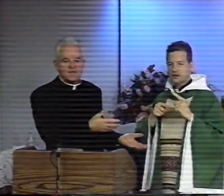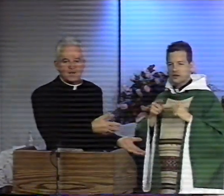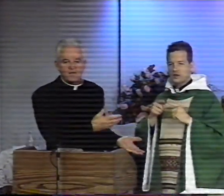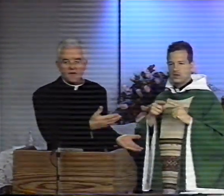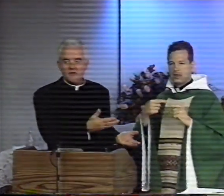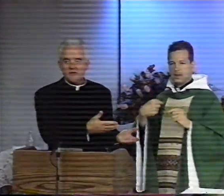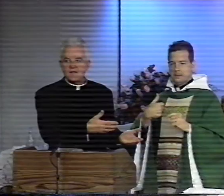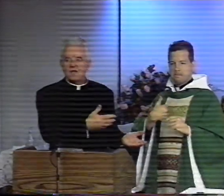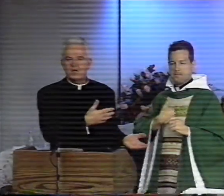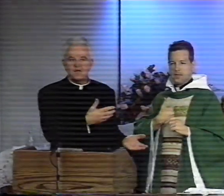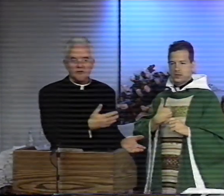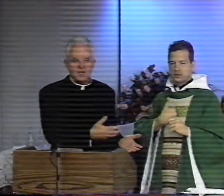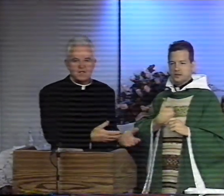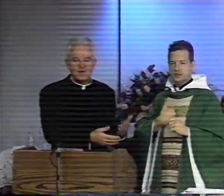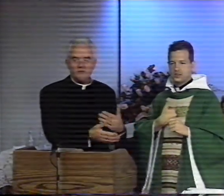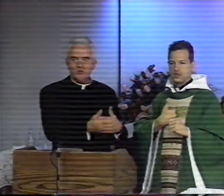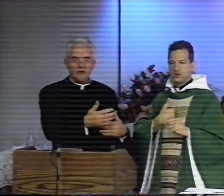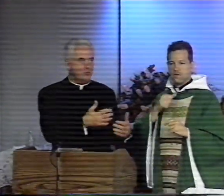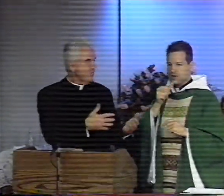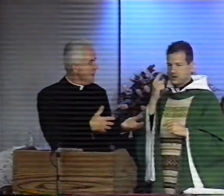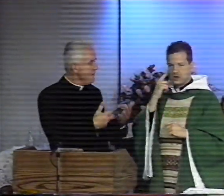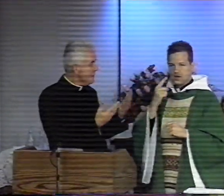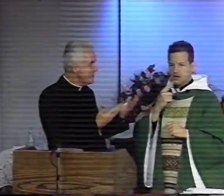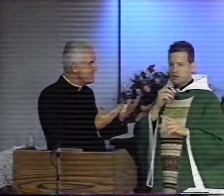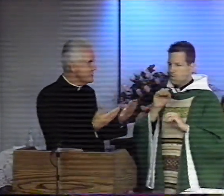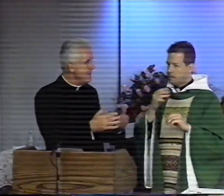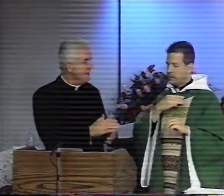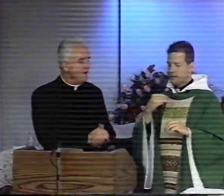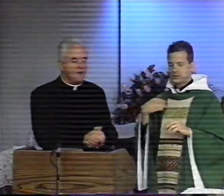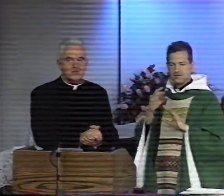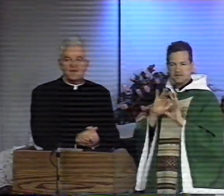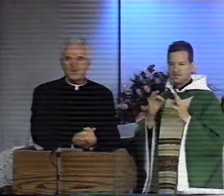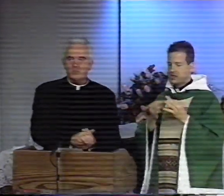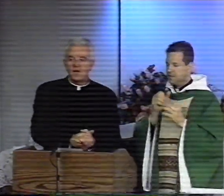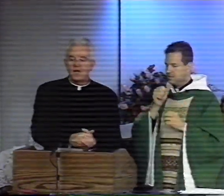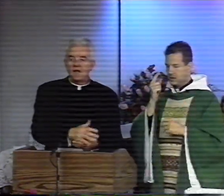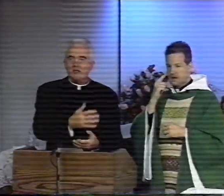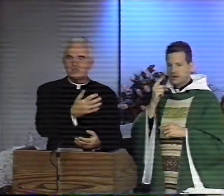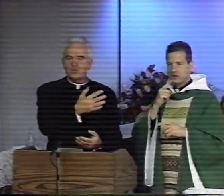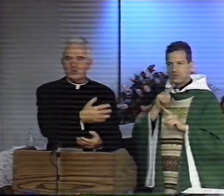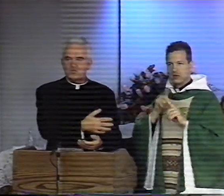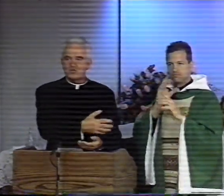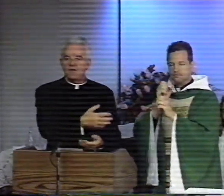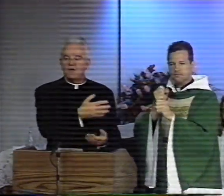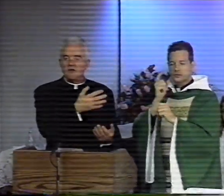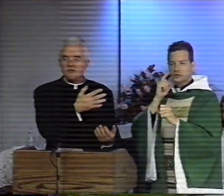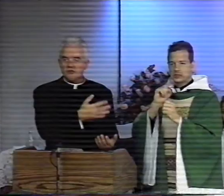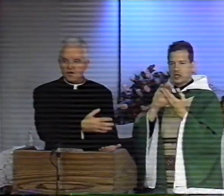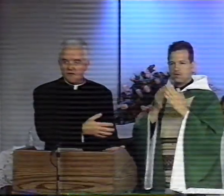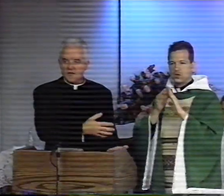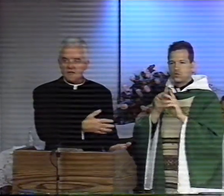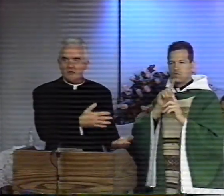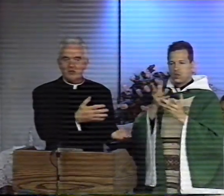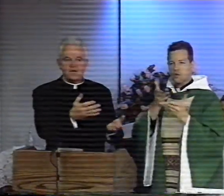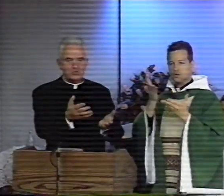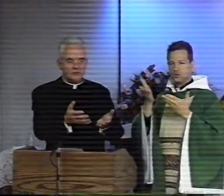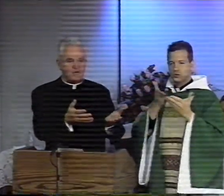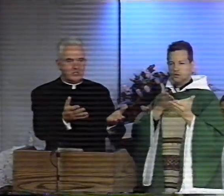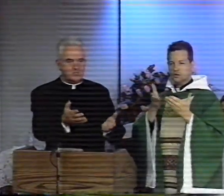himself obviously is not deaf, nor were any members of his family. It's a question of service to his